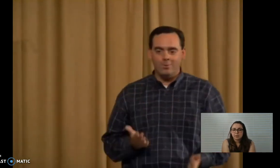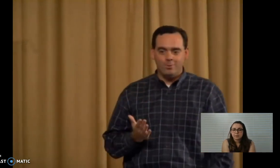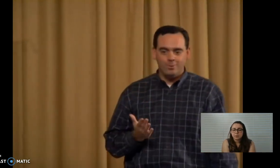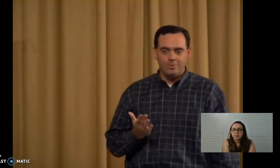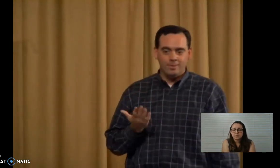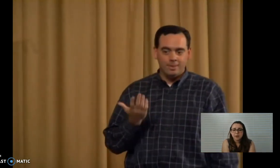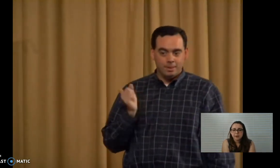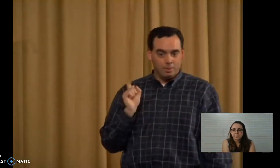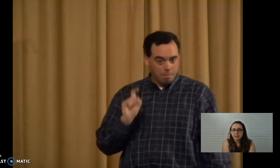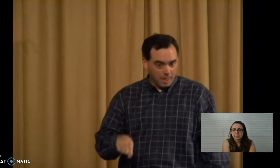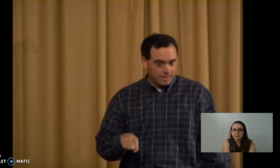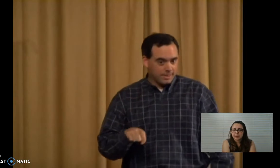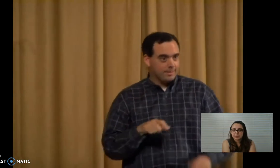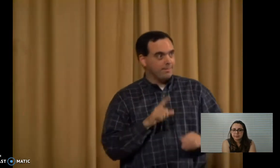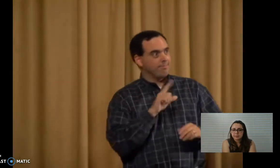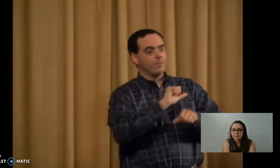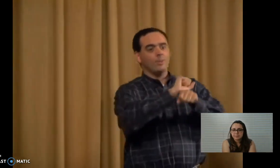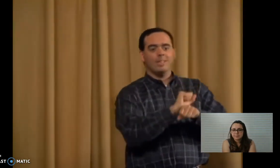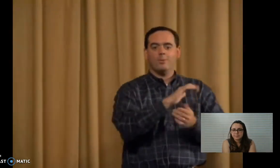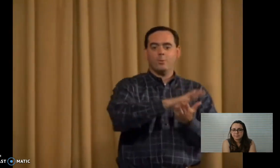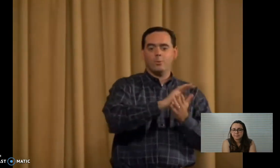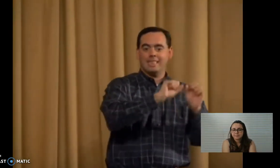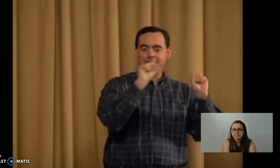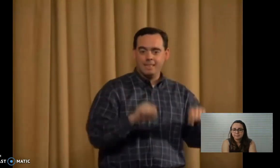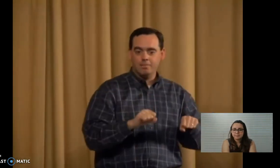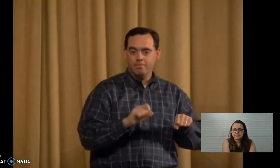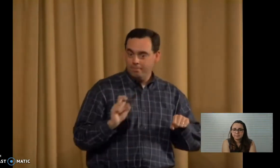And there's always new kind of learning providers.